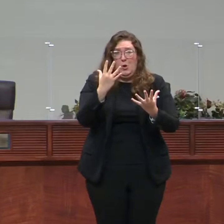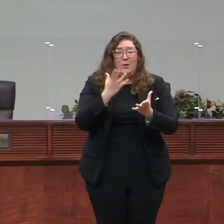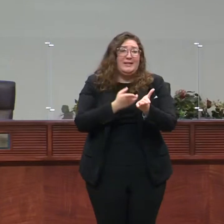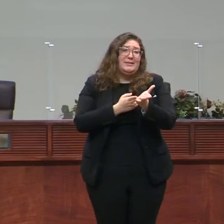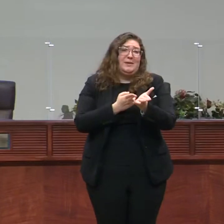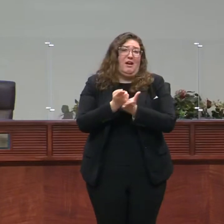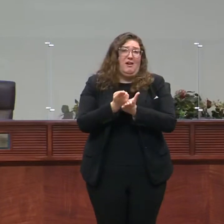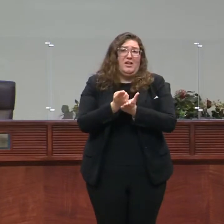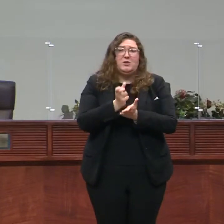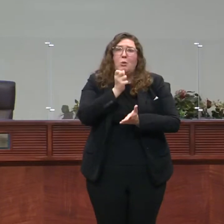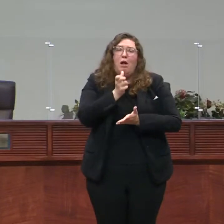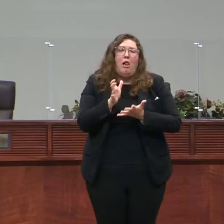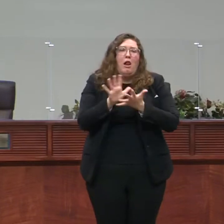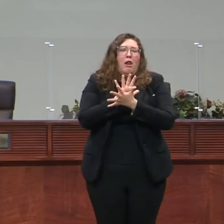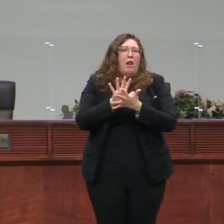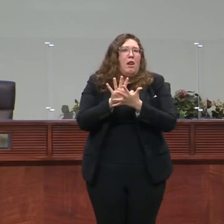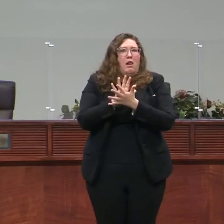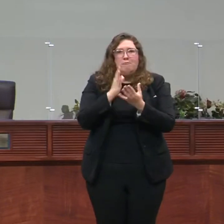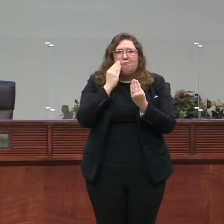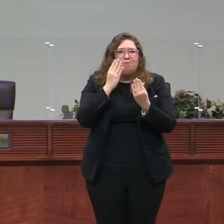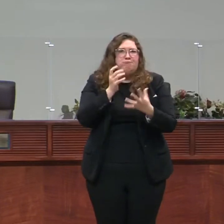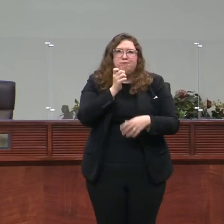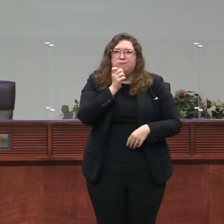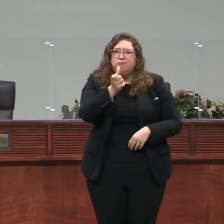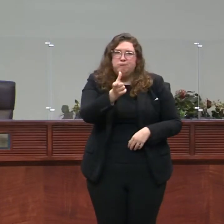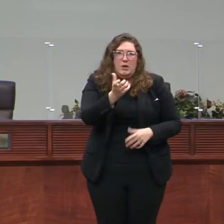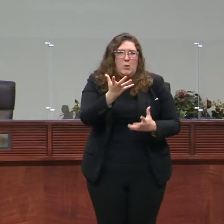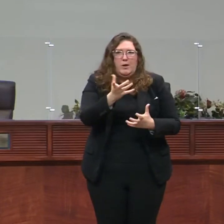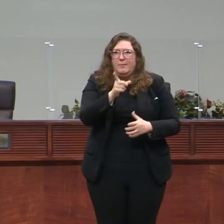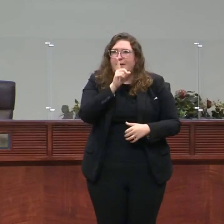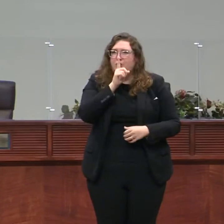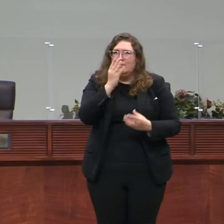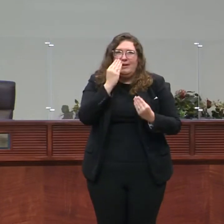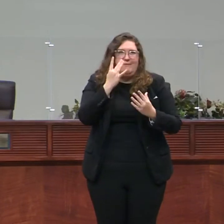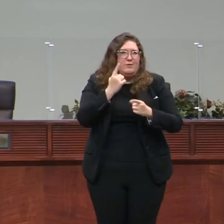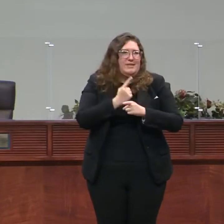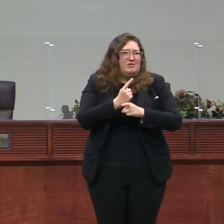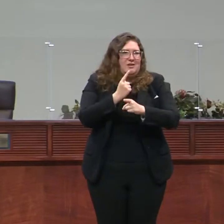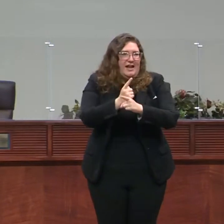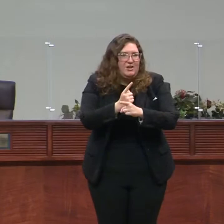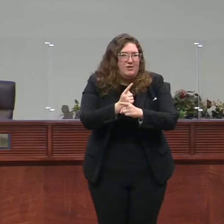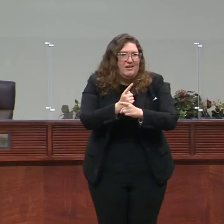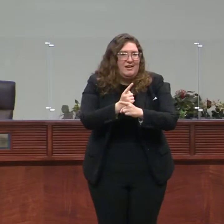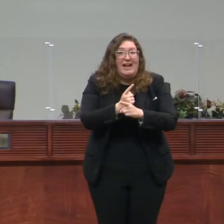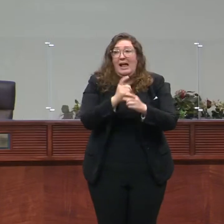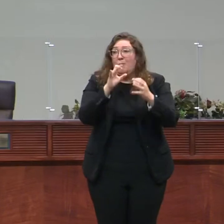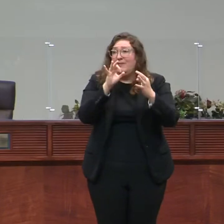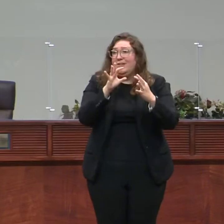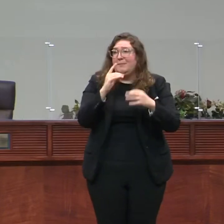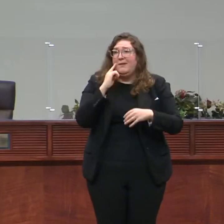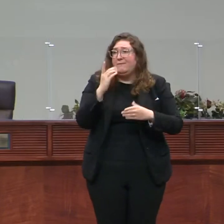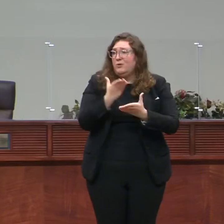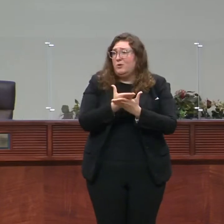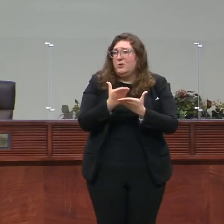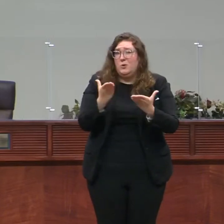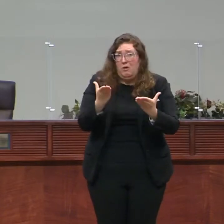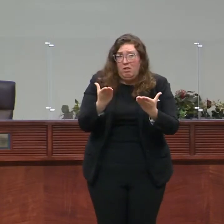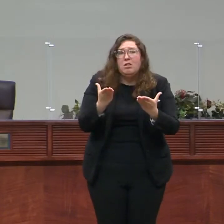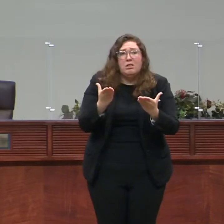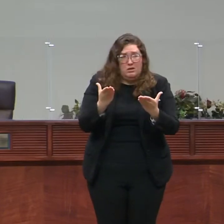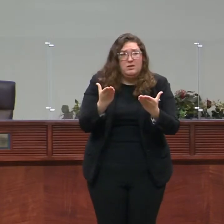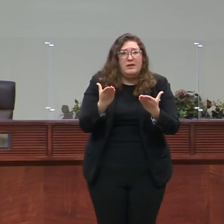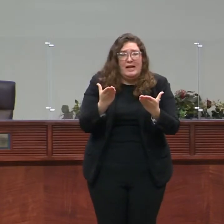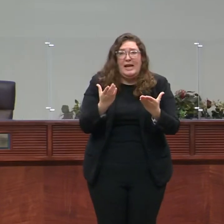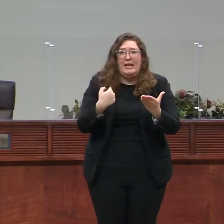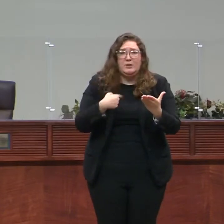to give accurate, timely information and feedback to our community as we continue to manage through this